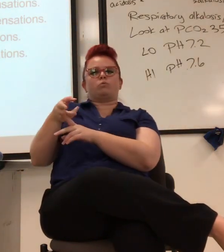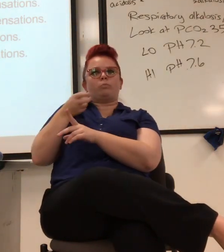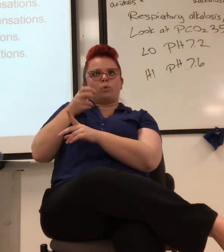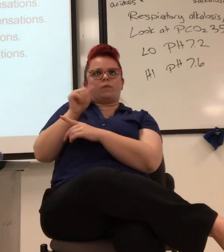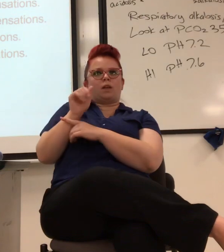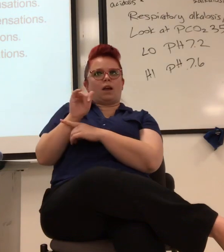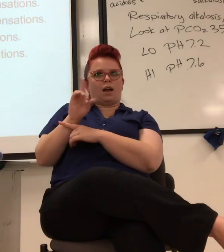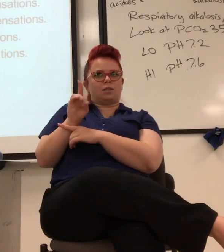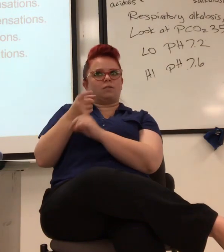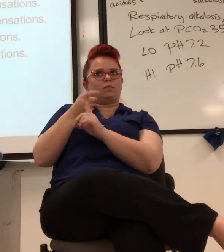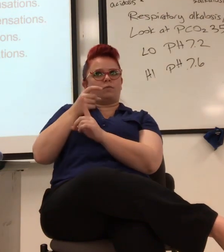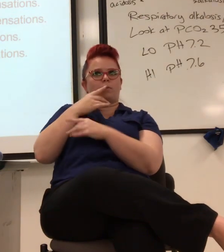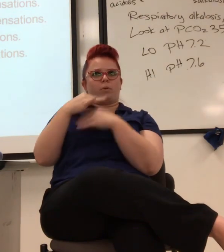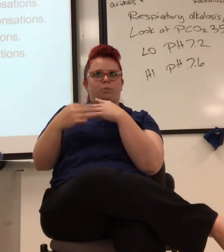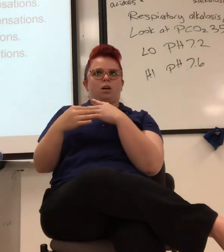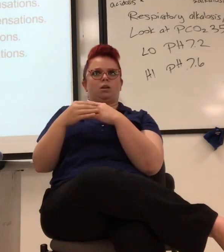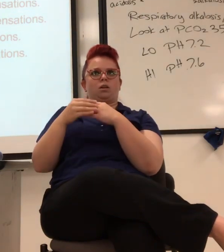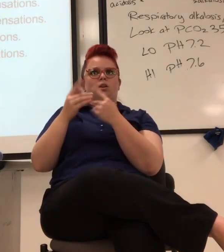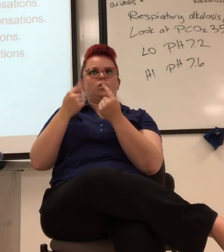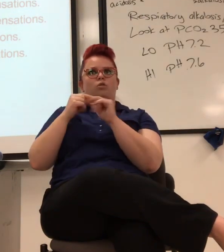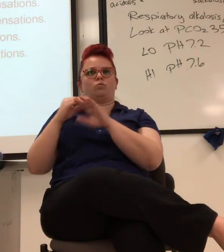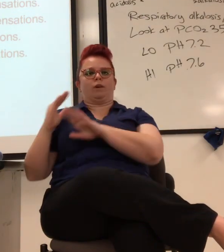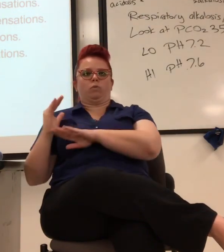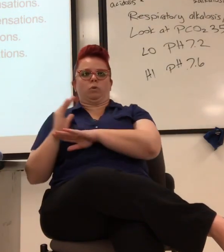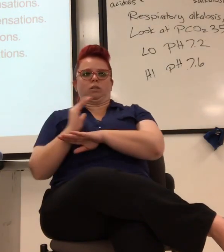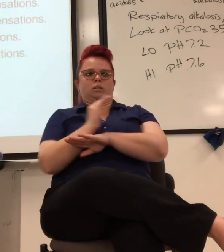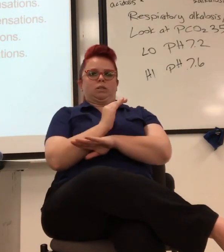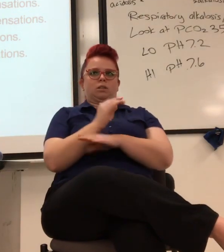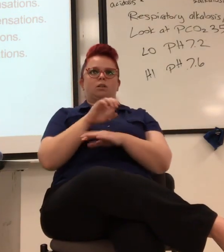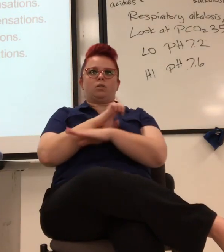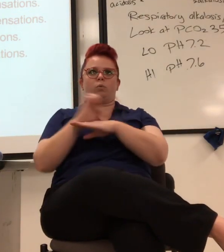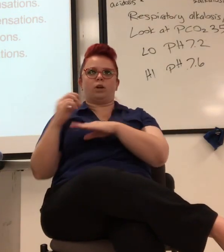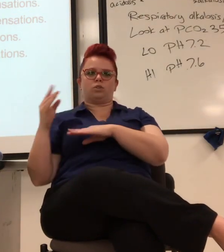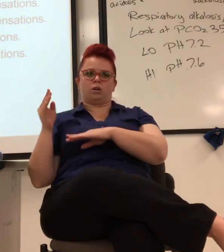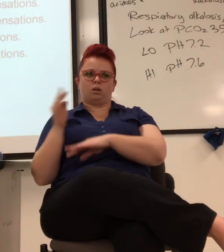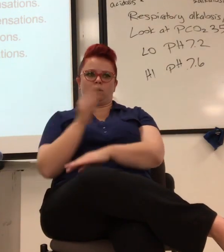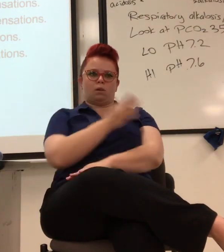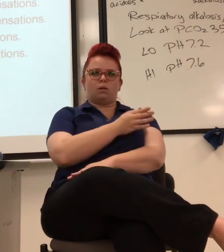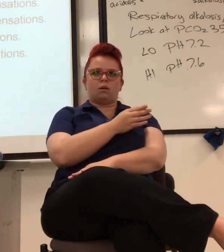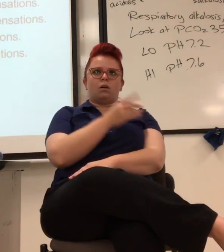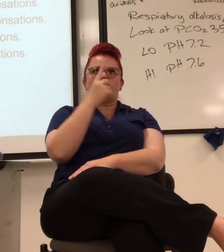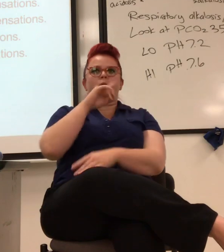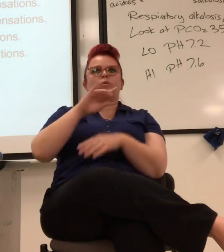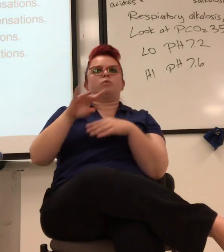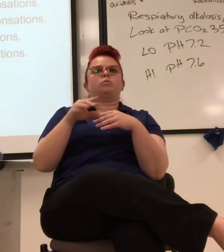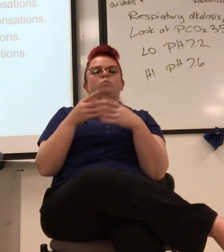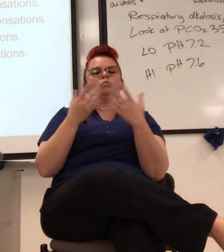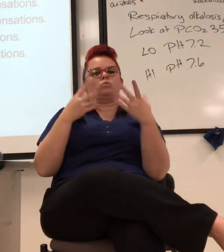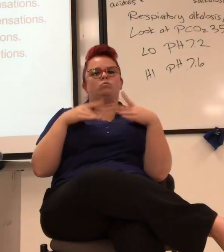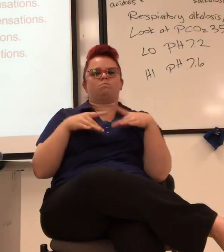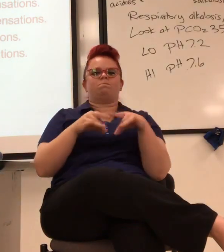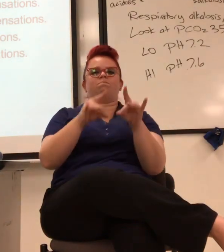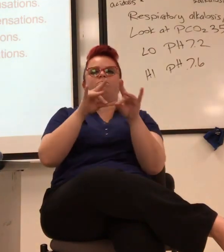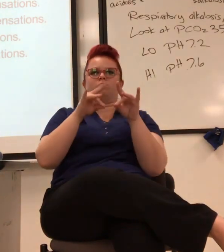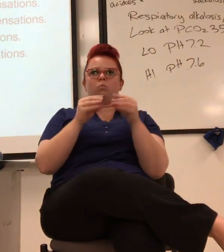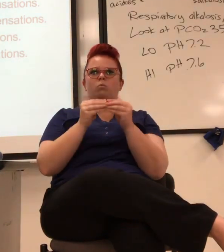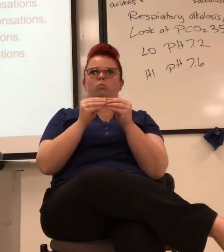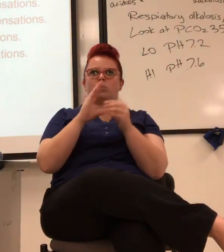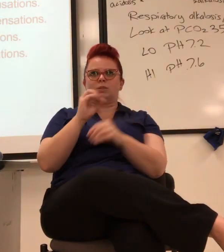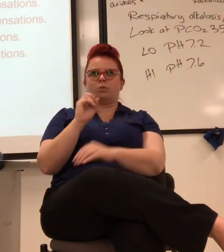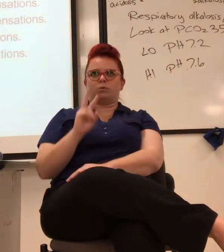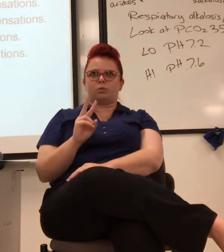Does that make sense? This is the cause. It's a respiratory alkalosis because that value is low.